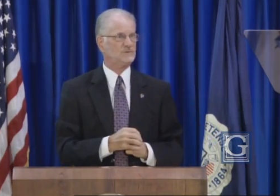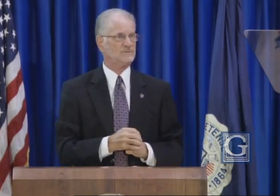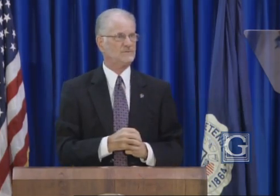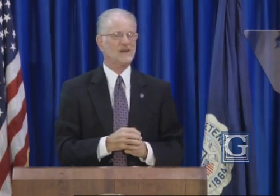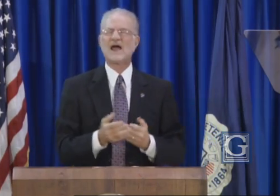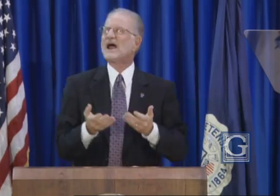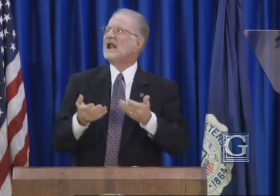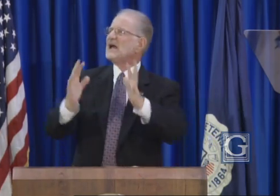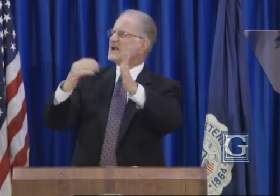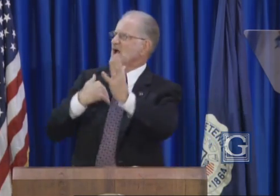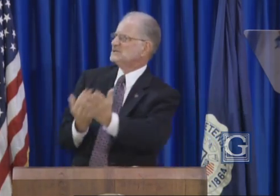we can do.